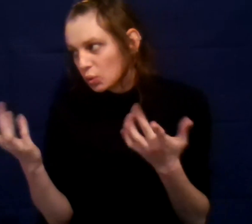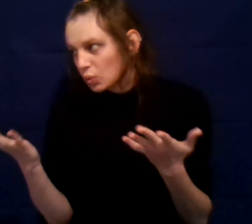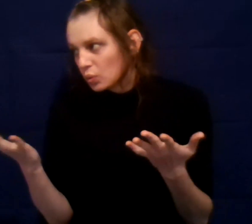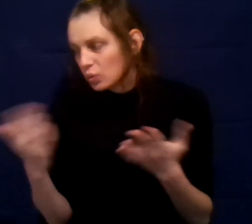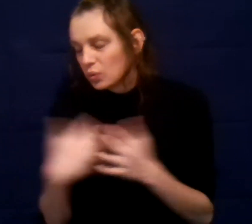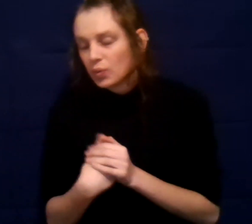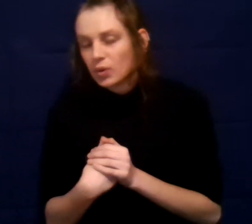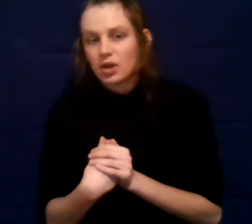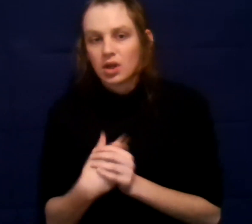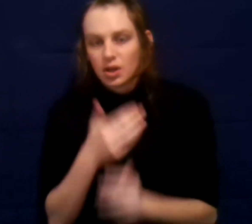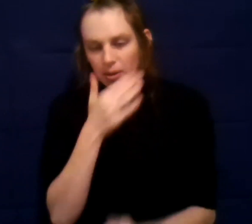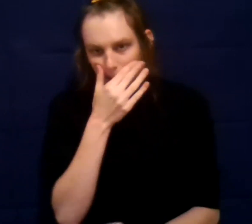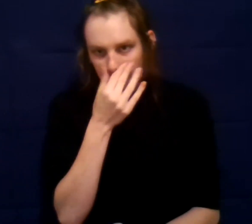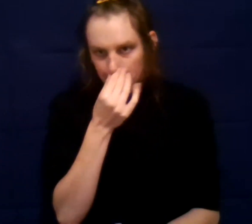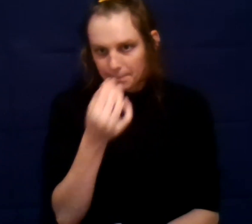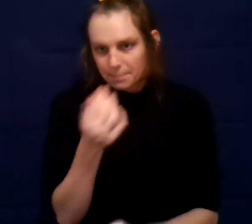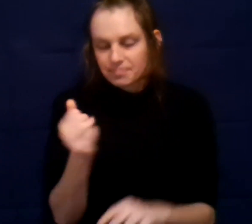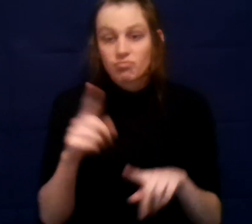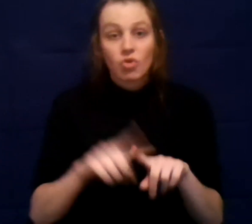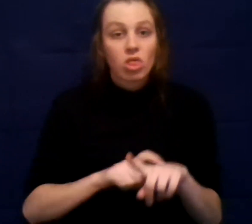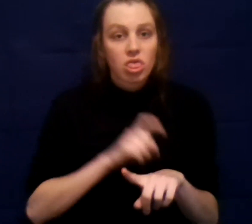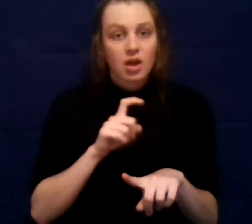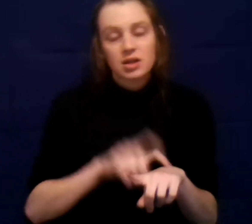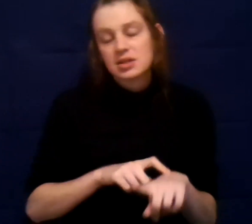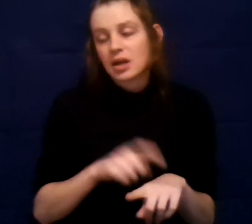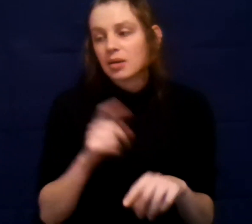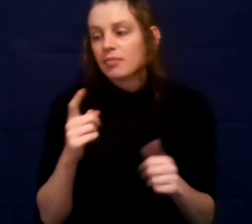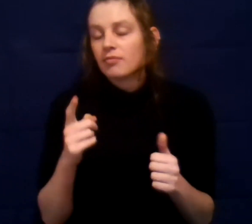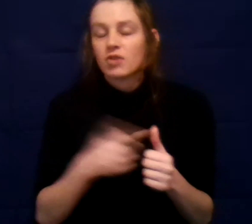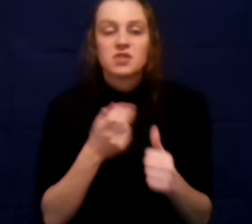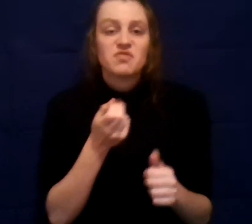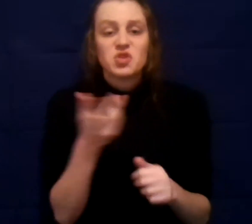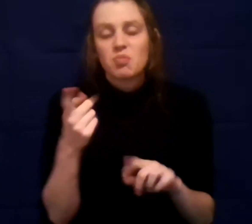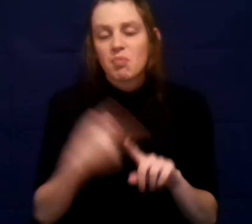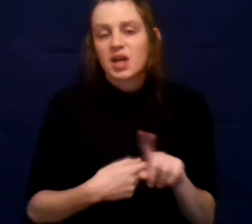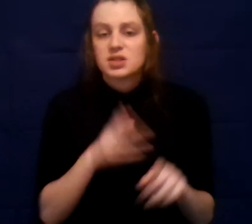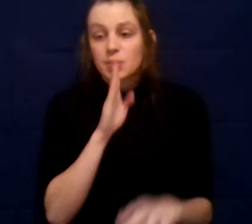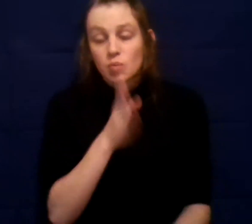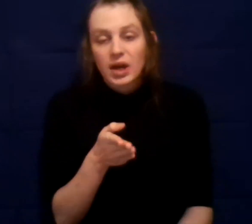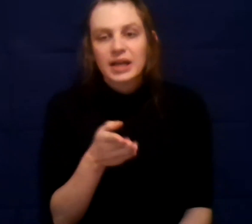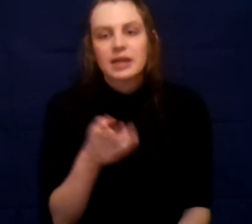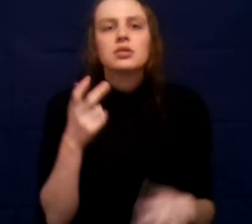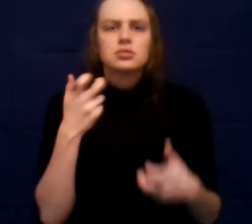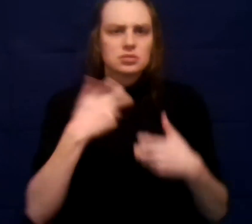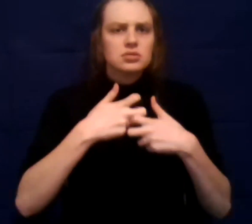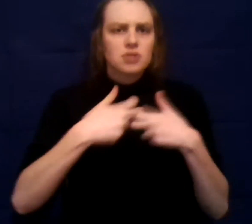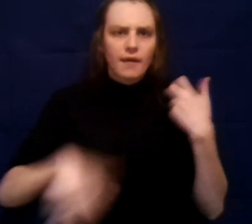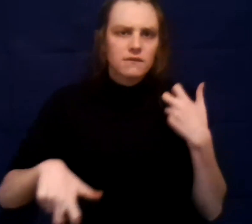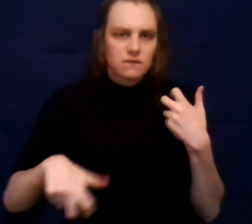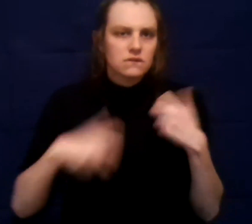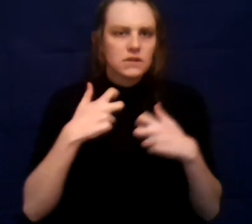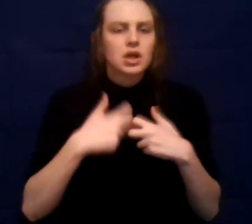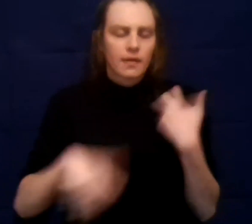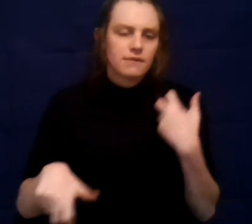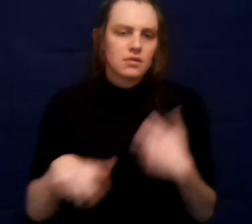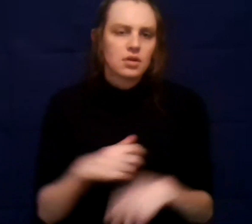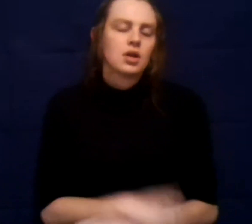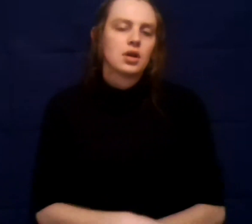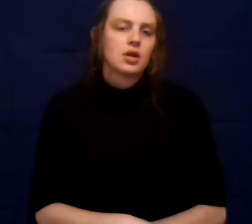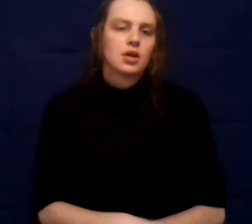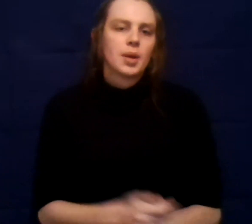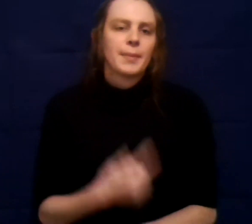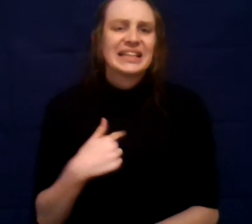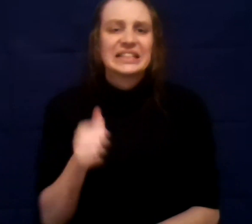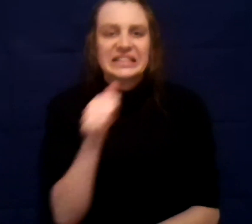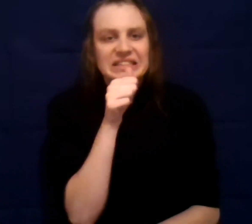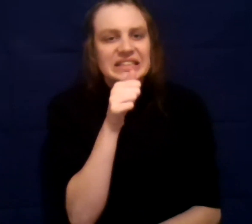And for a long time, the first few months of sobriety, were really hard. I was basically just making it by, going